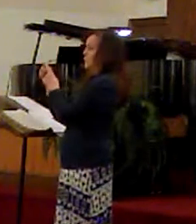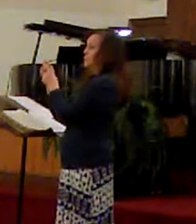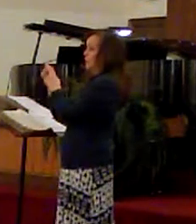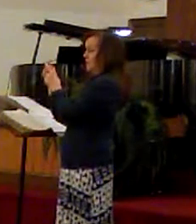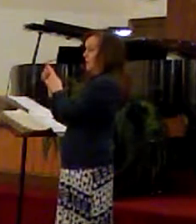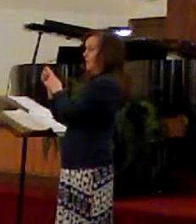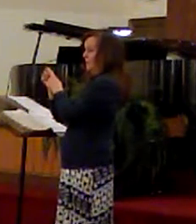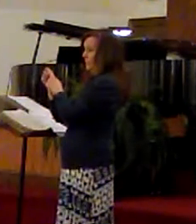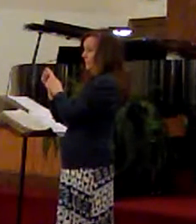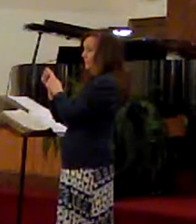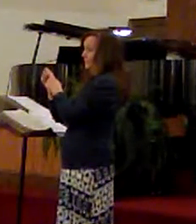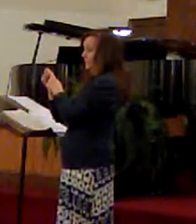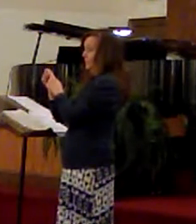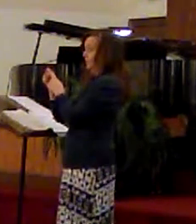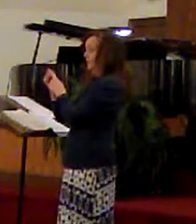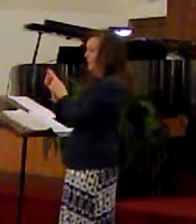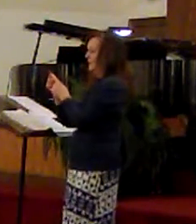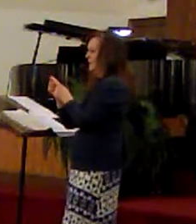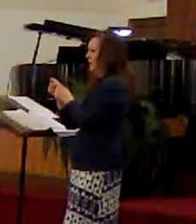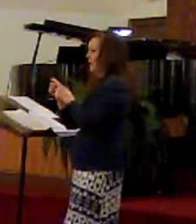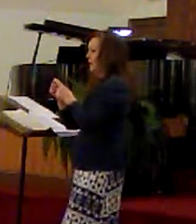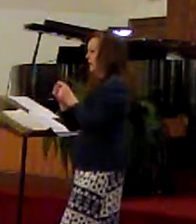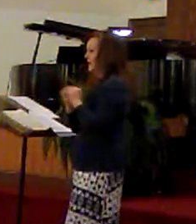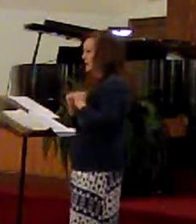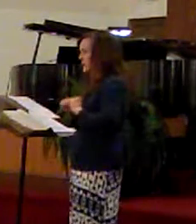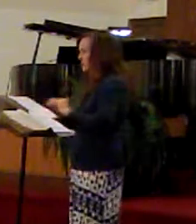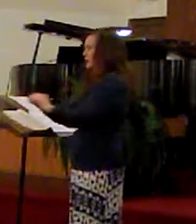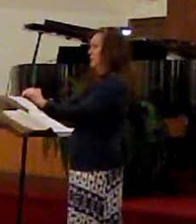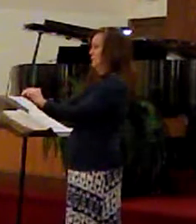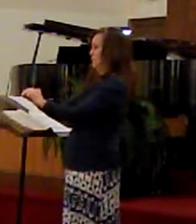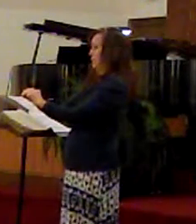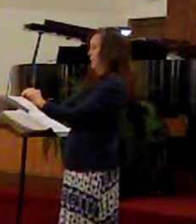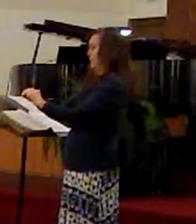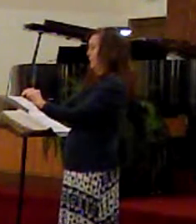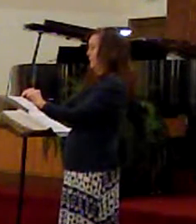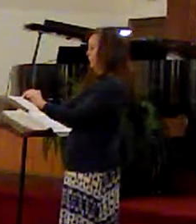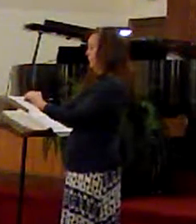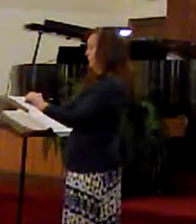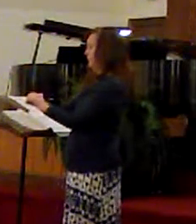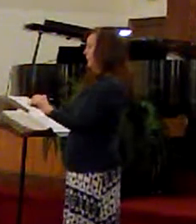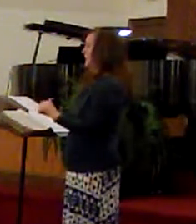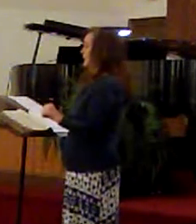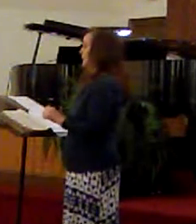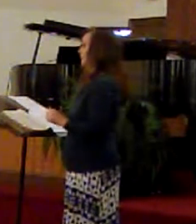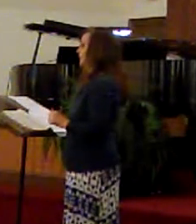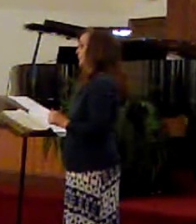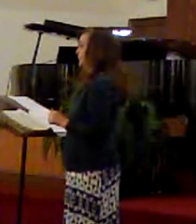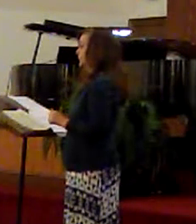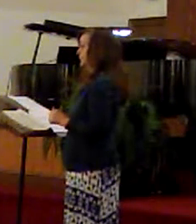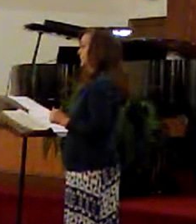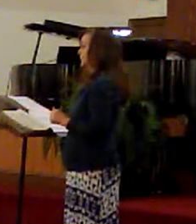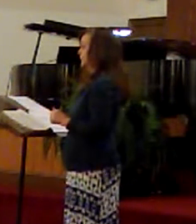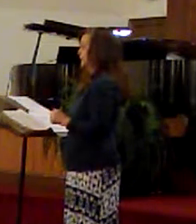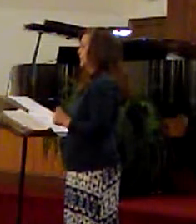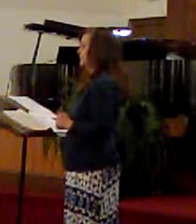Because we need to be doing our due diligence to take God at his word. You know what God says.